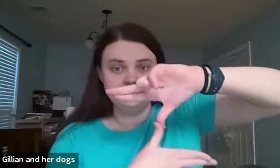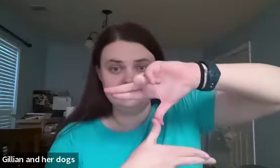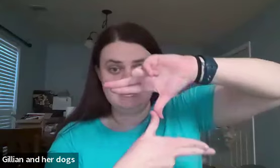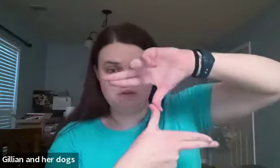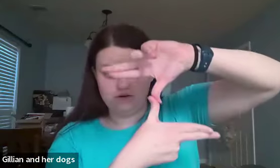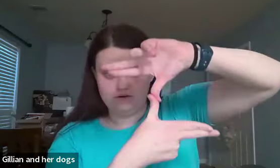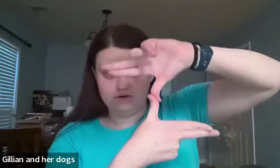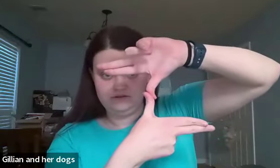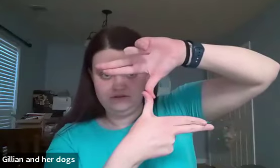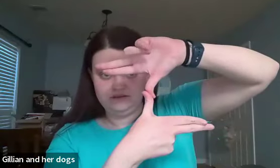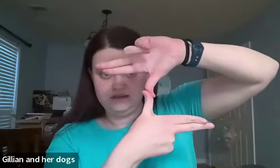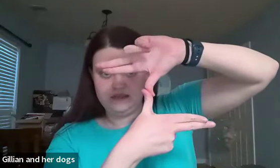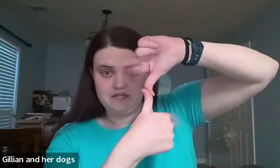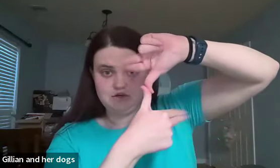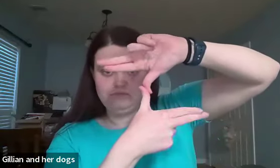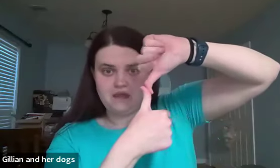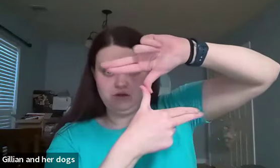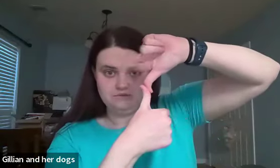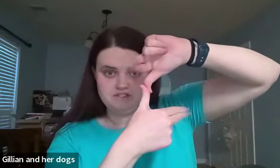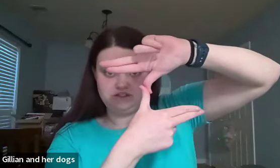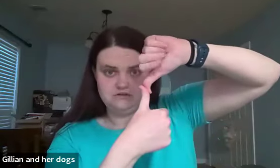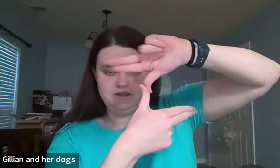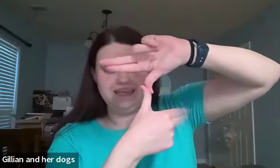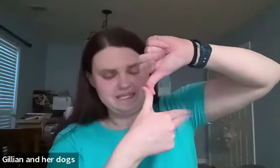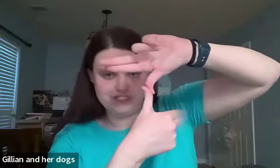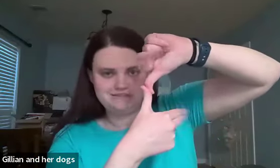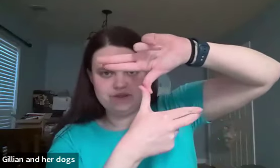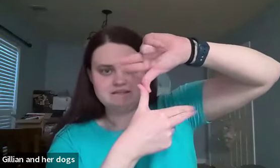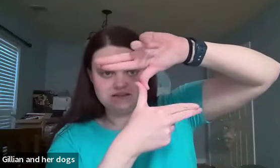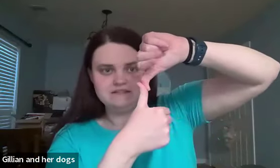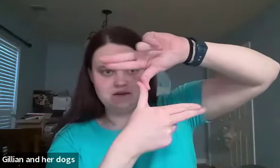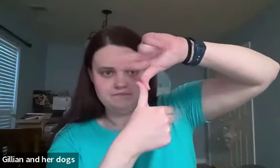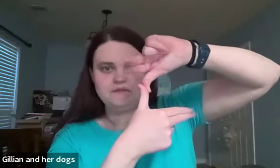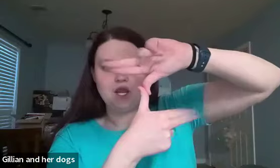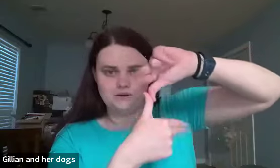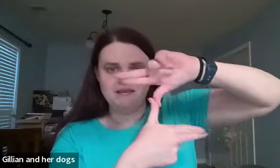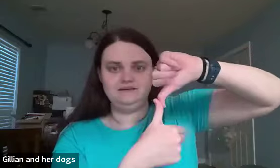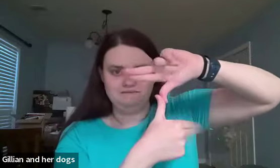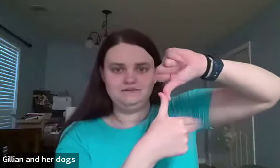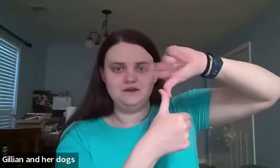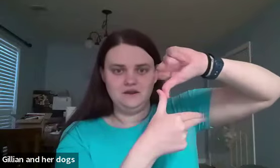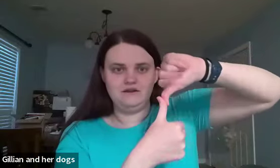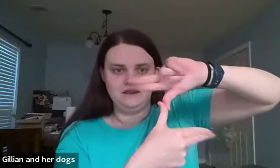thumbs together and then you'll bounce your like H's basically. Now, hurricane,